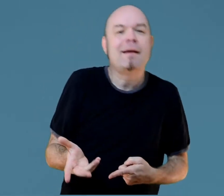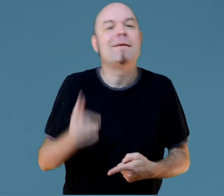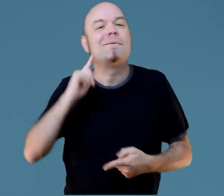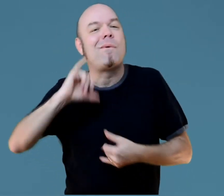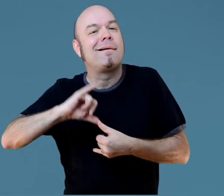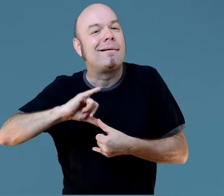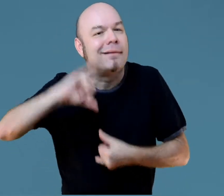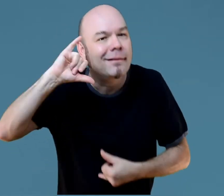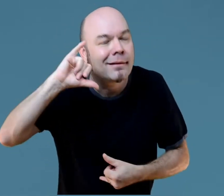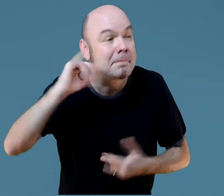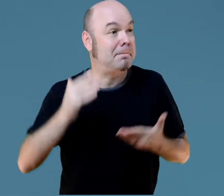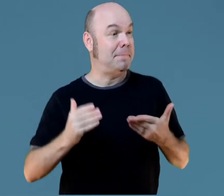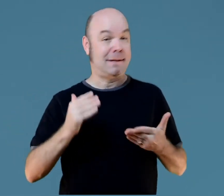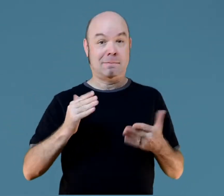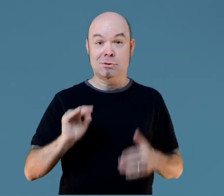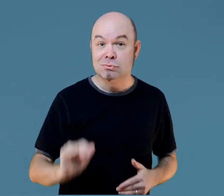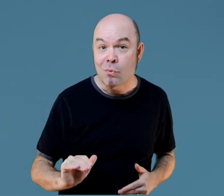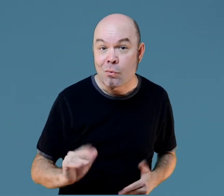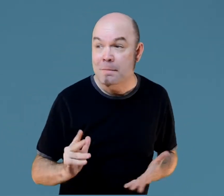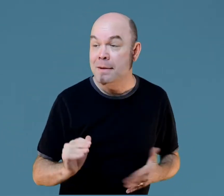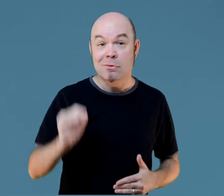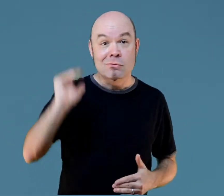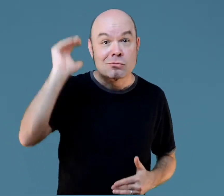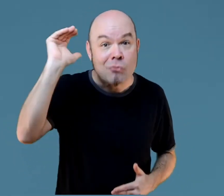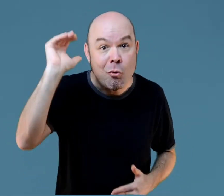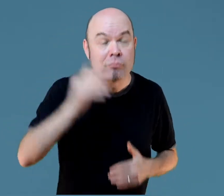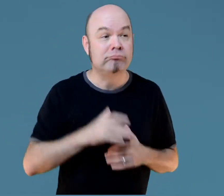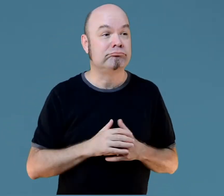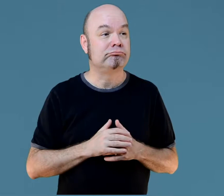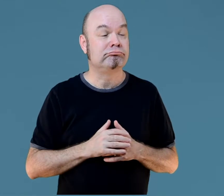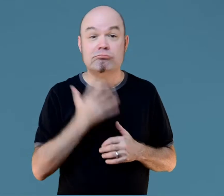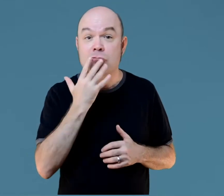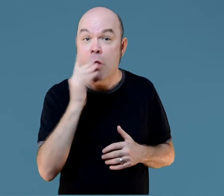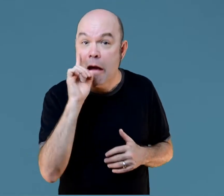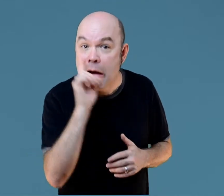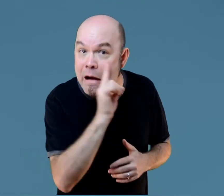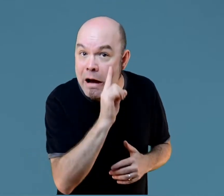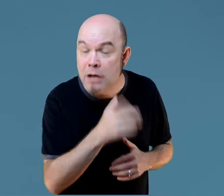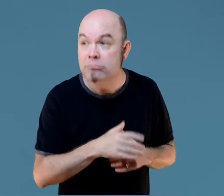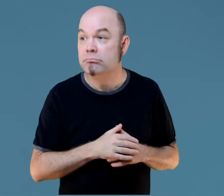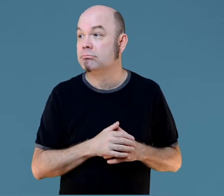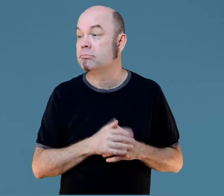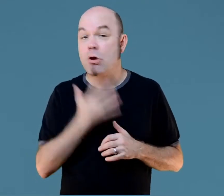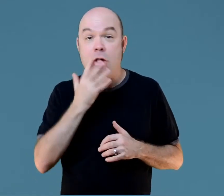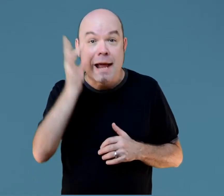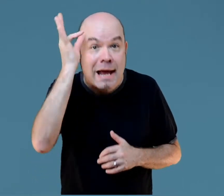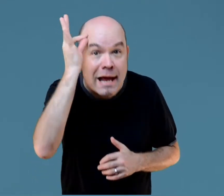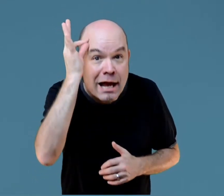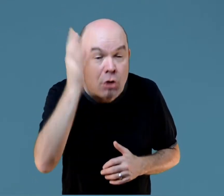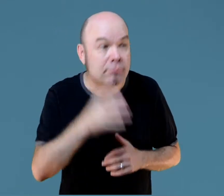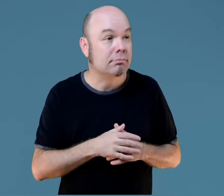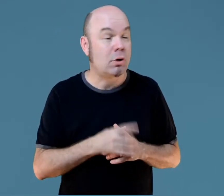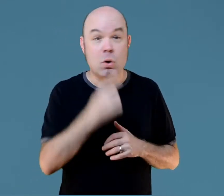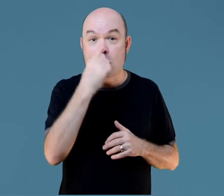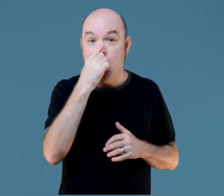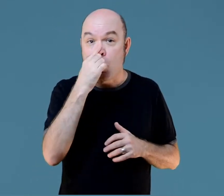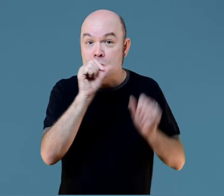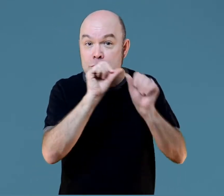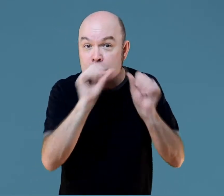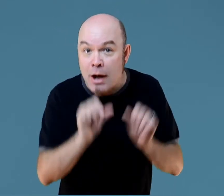child, and they can tell how tall you are, if you're short, the color eyes you have, the color hair,